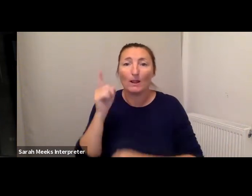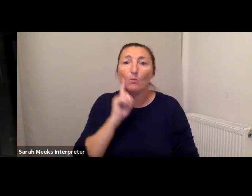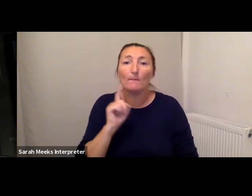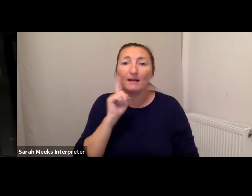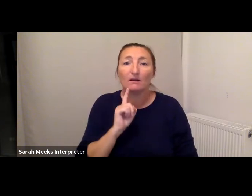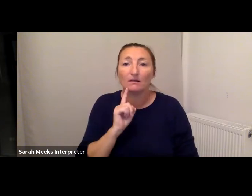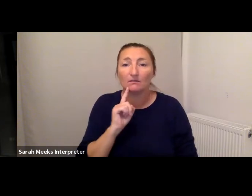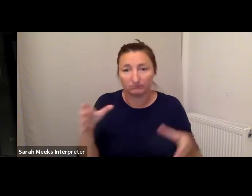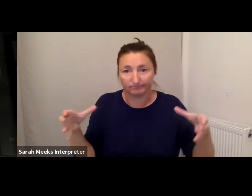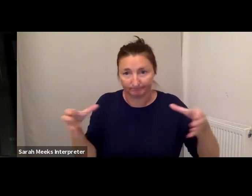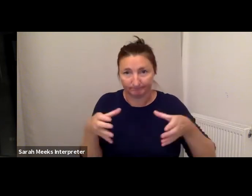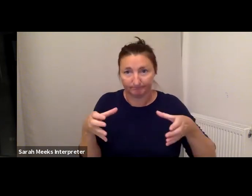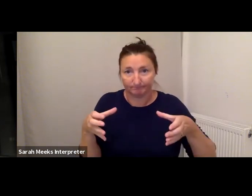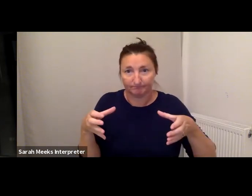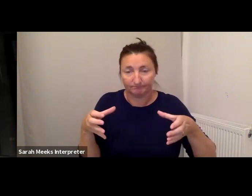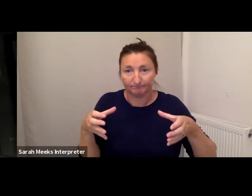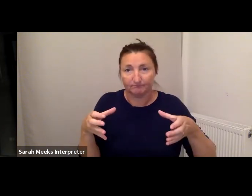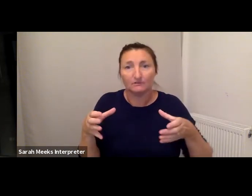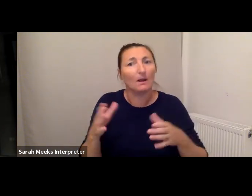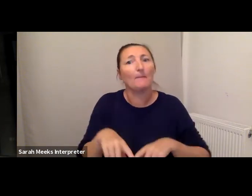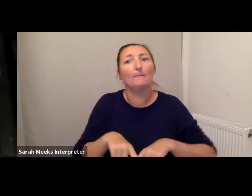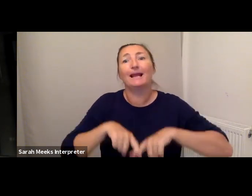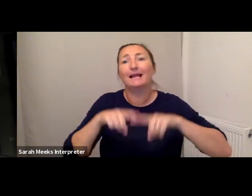women makes a huge